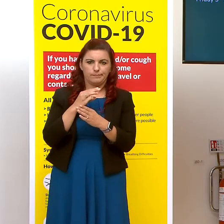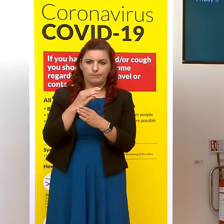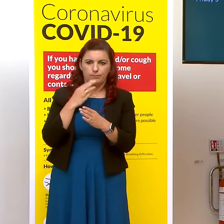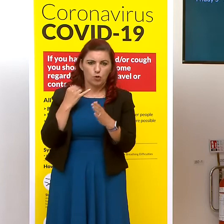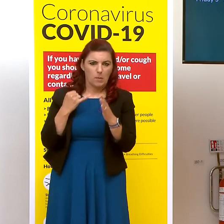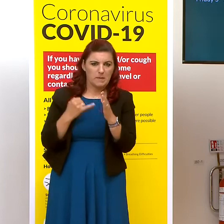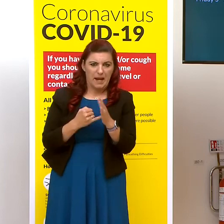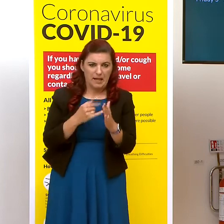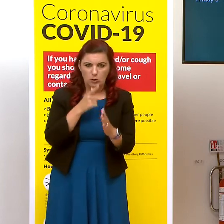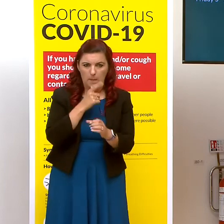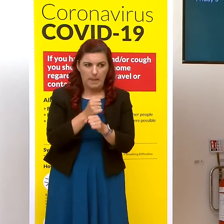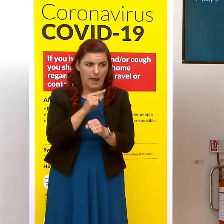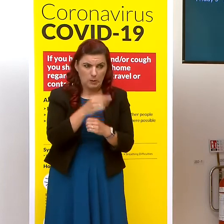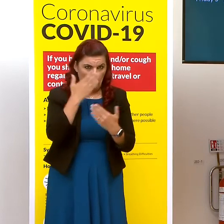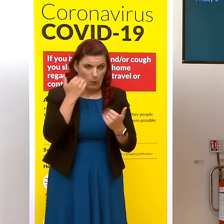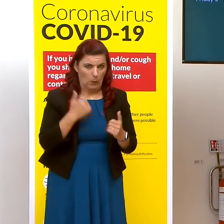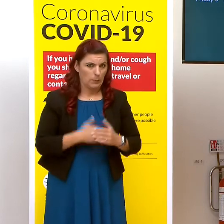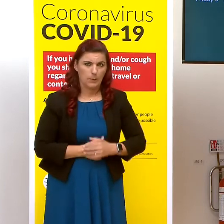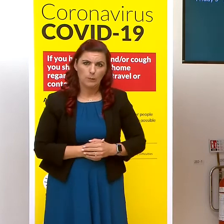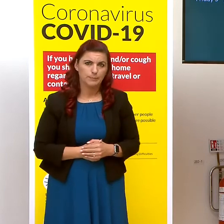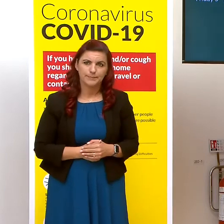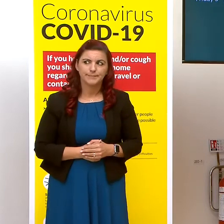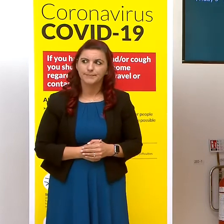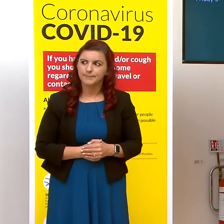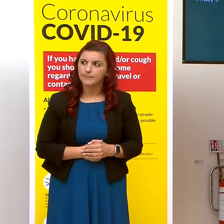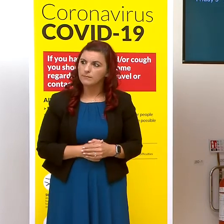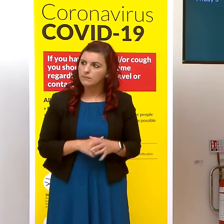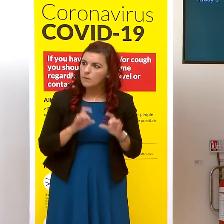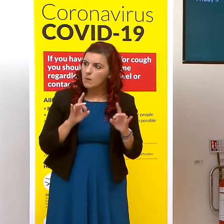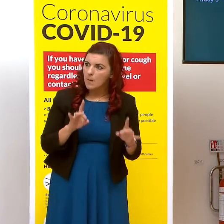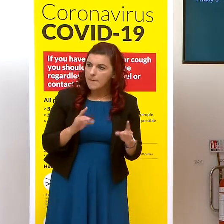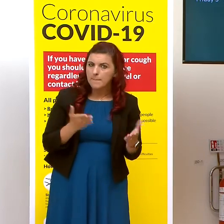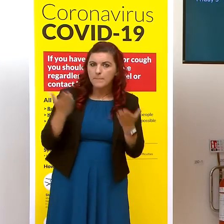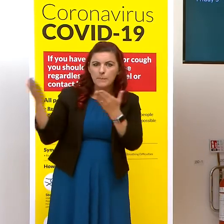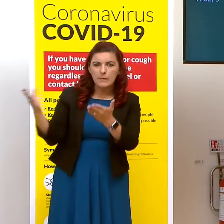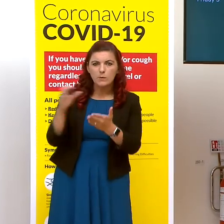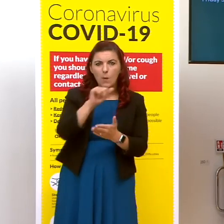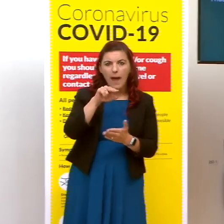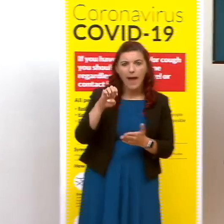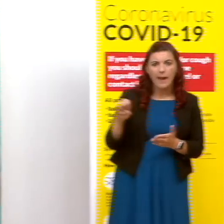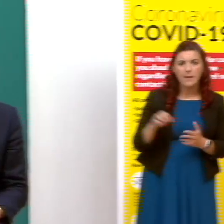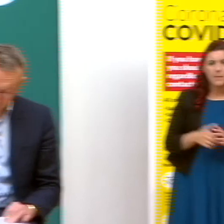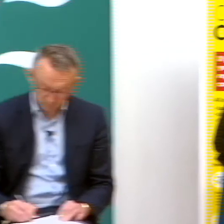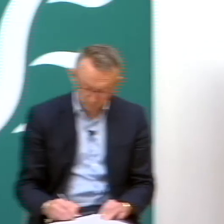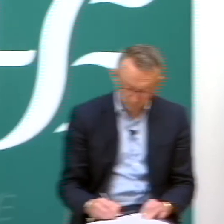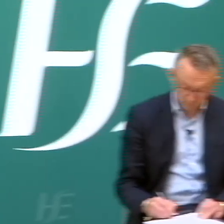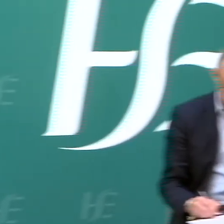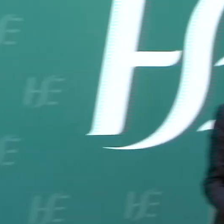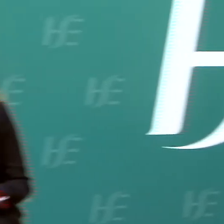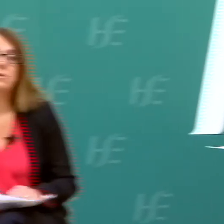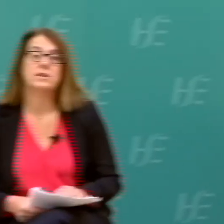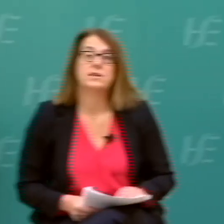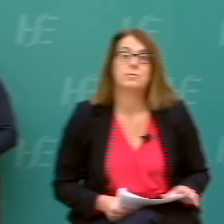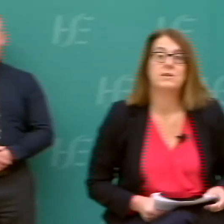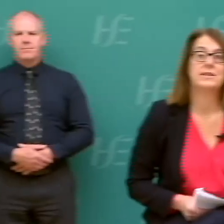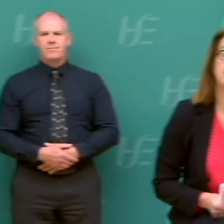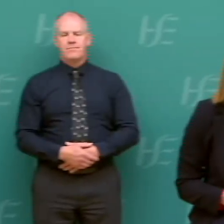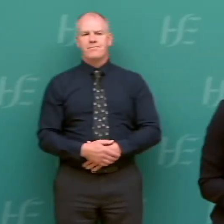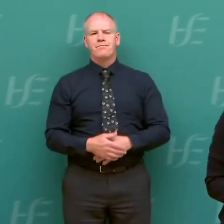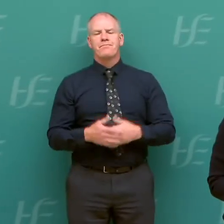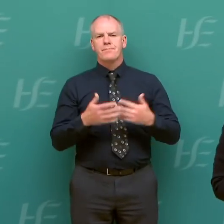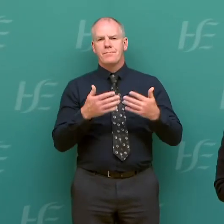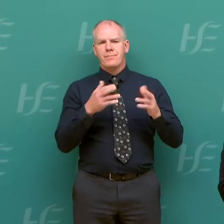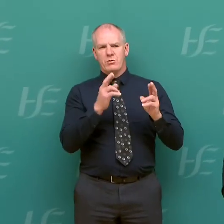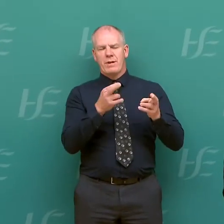speak to on that point. Okay. Anne, do you want to come in on the... I think so. In terms of trolleys, Paul, you're right there. We're still